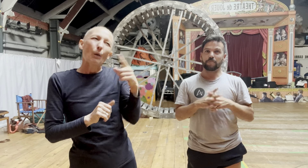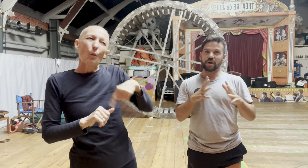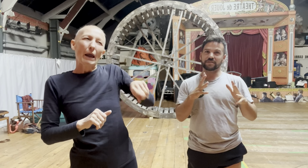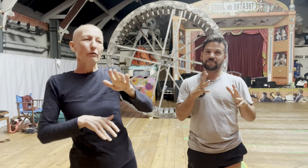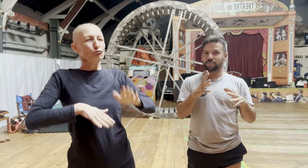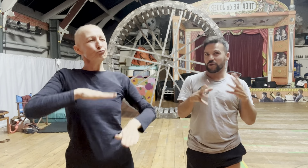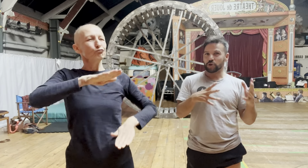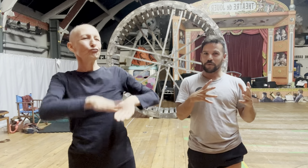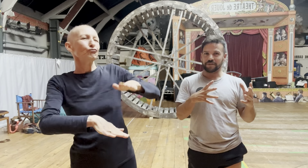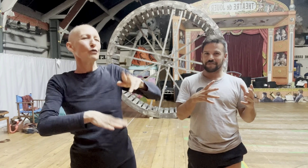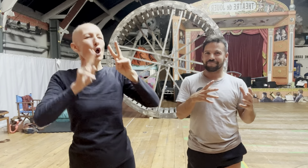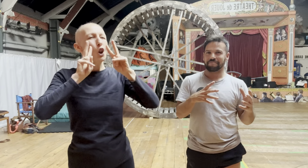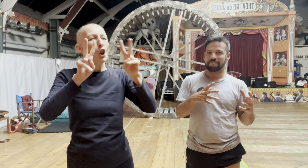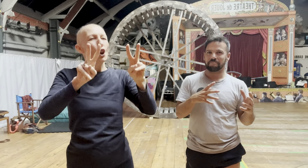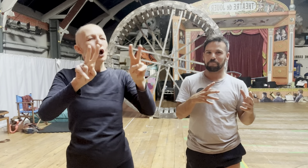but with humans.